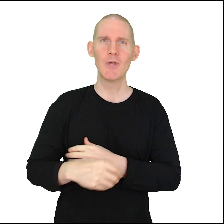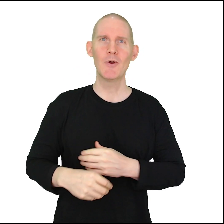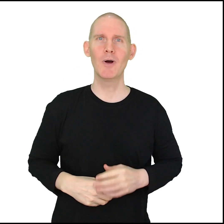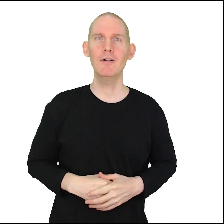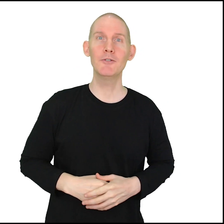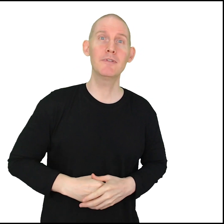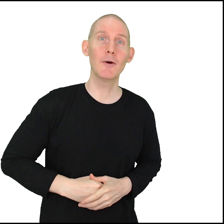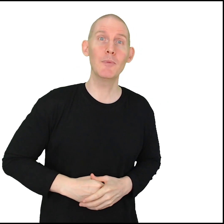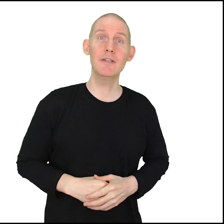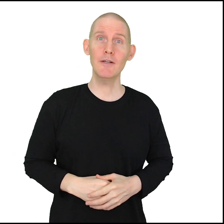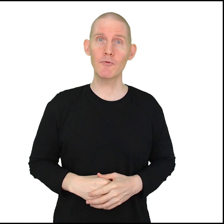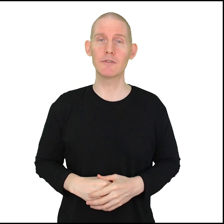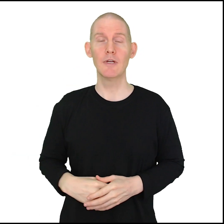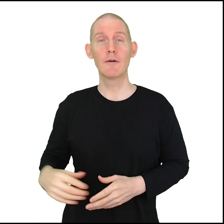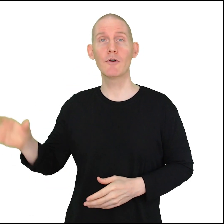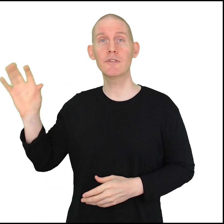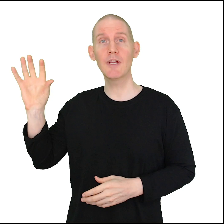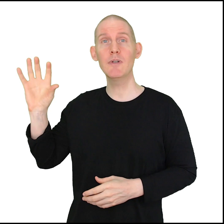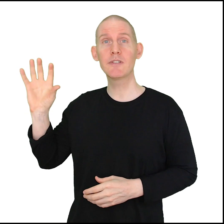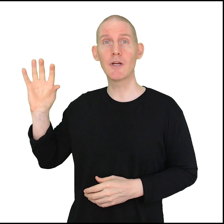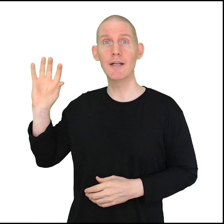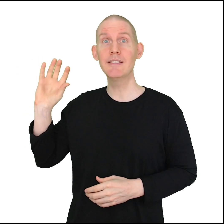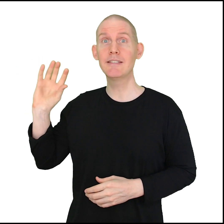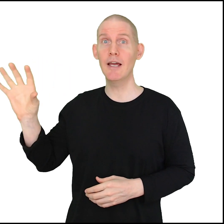Well, you tell me the difference. First, I'm going to sign tell.